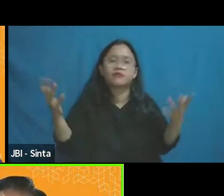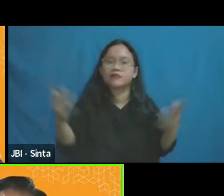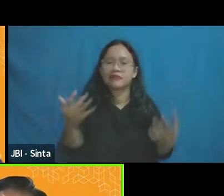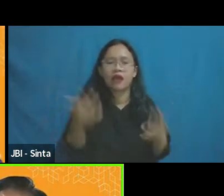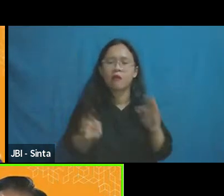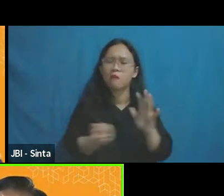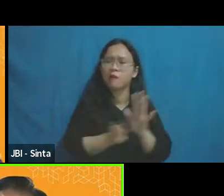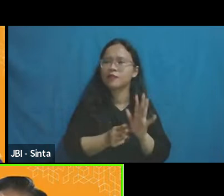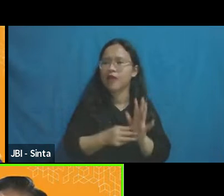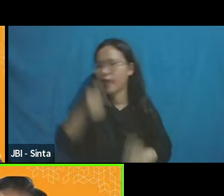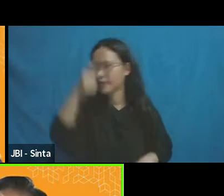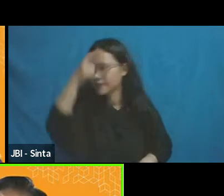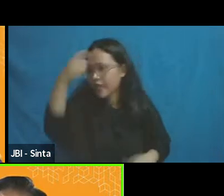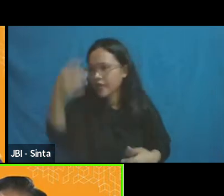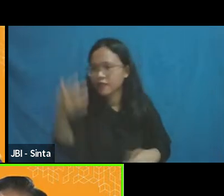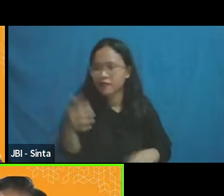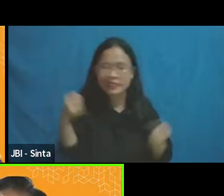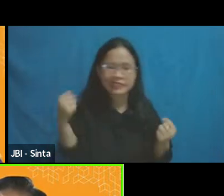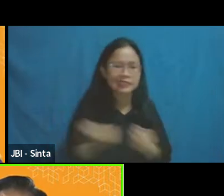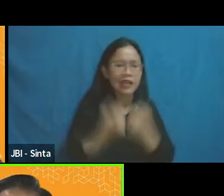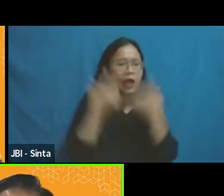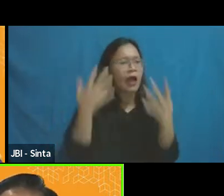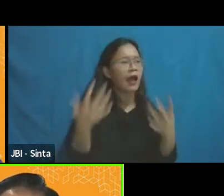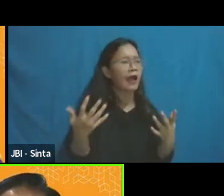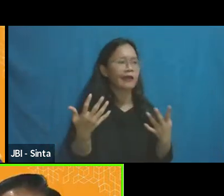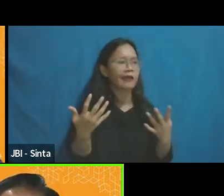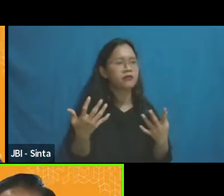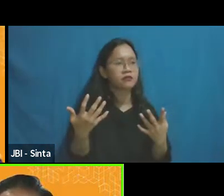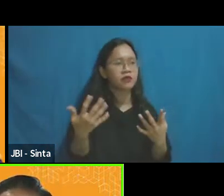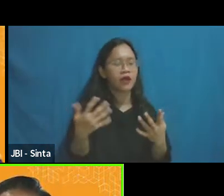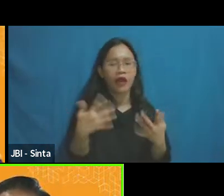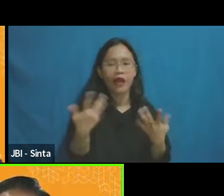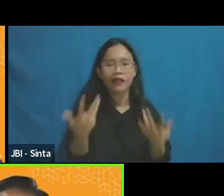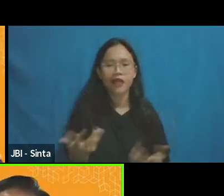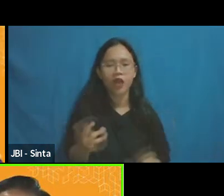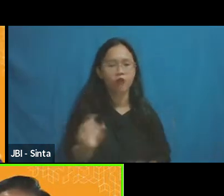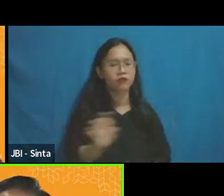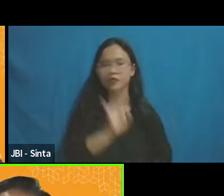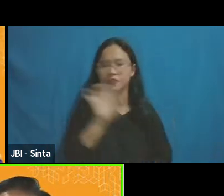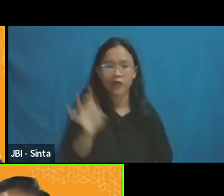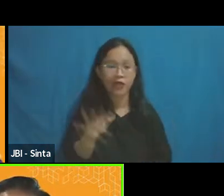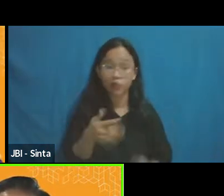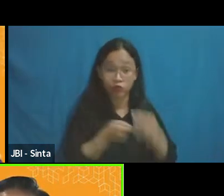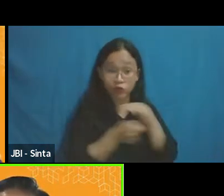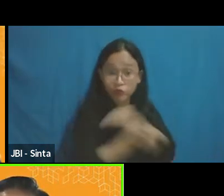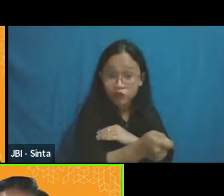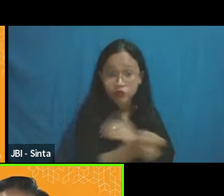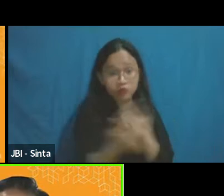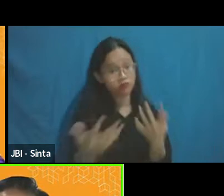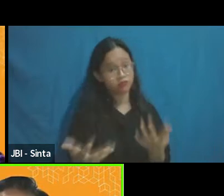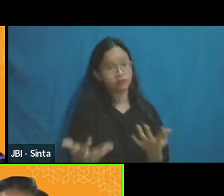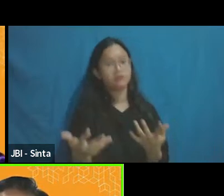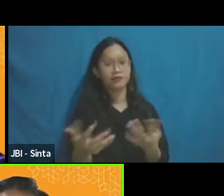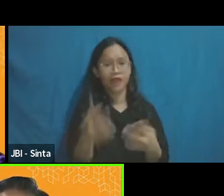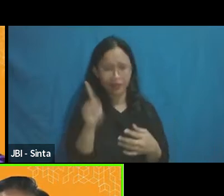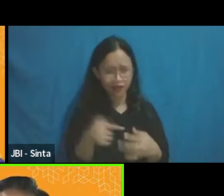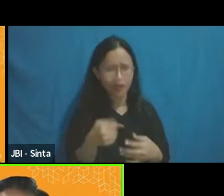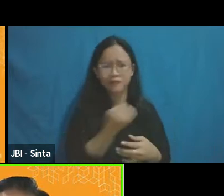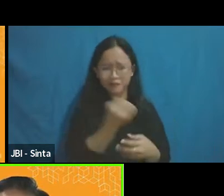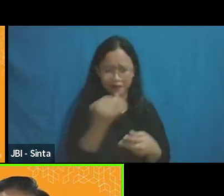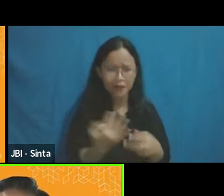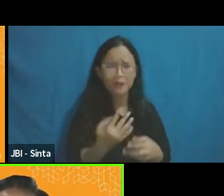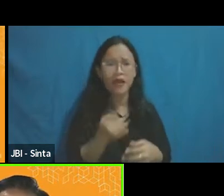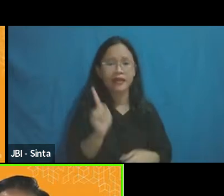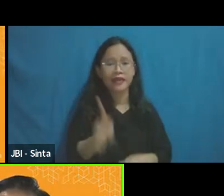are really just blatantly killed by the security forces, and I